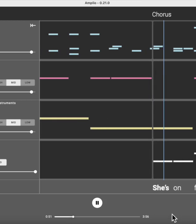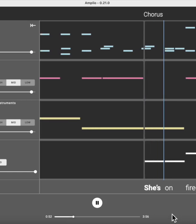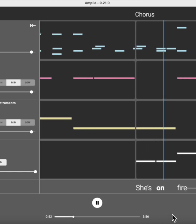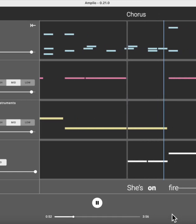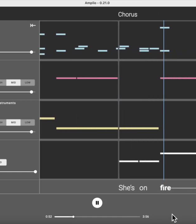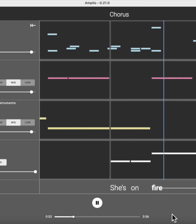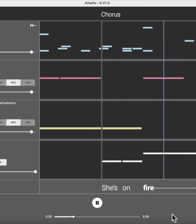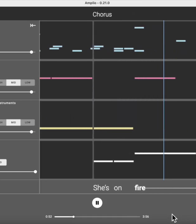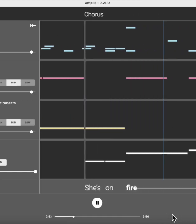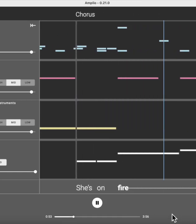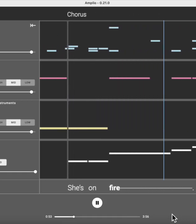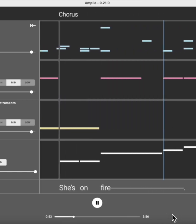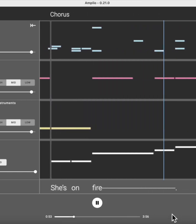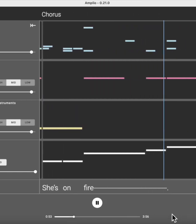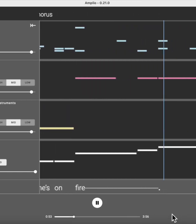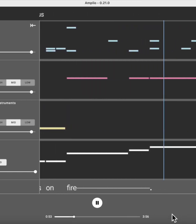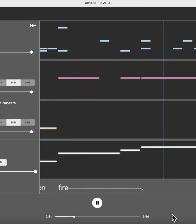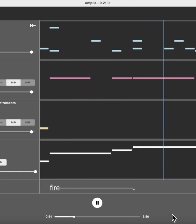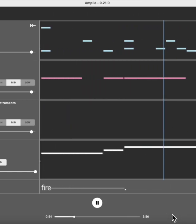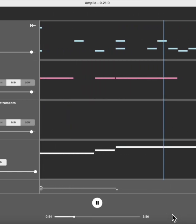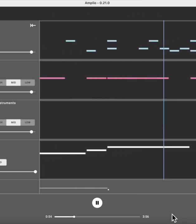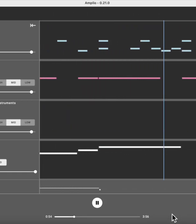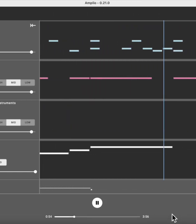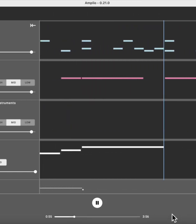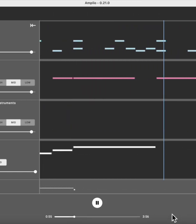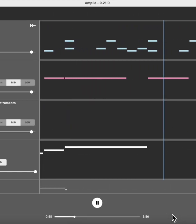She's on fire,